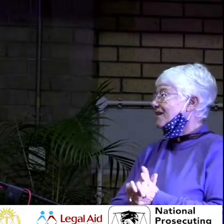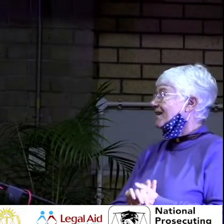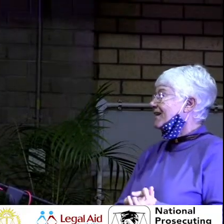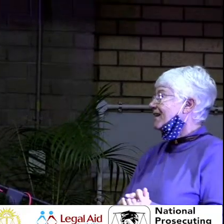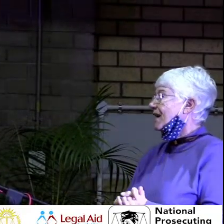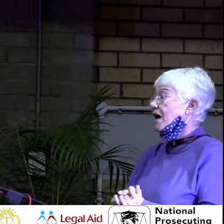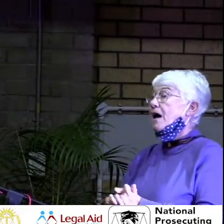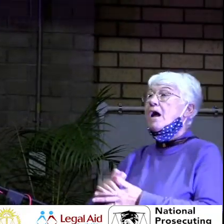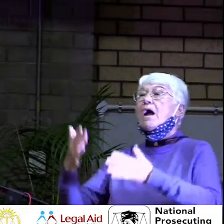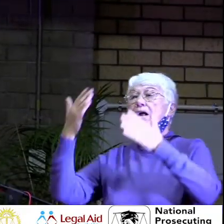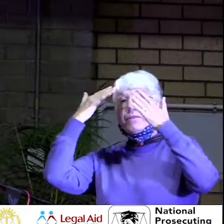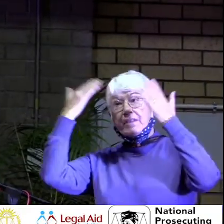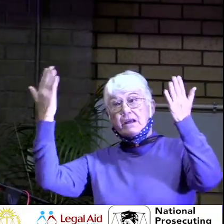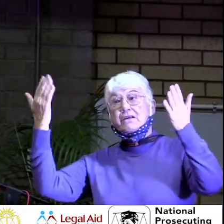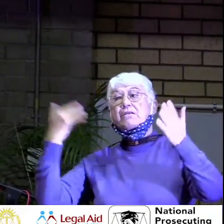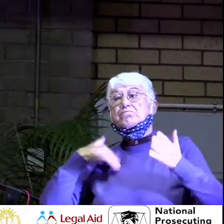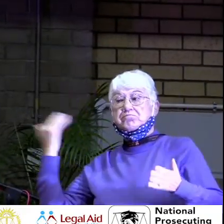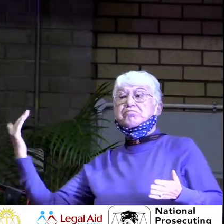Thank you for this opportunity.